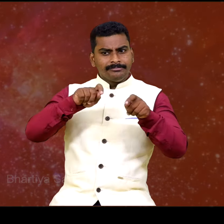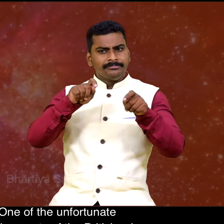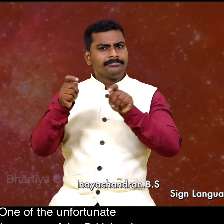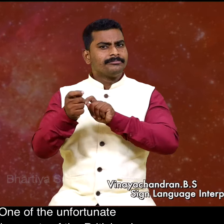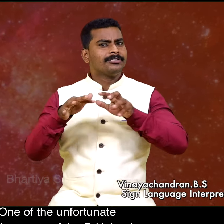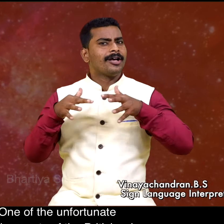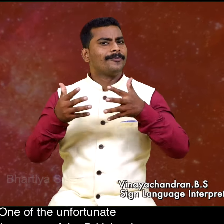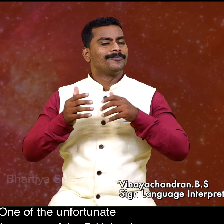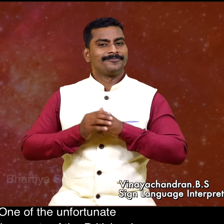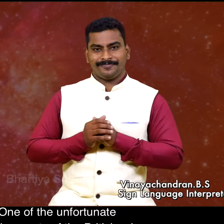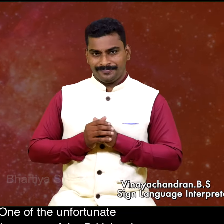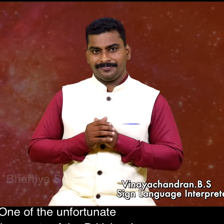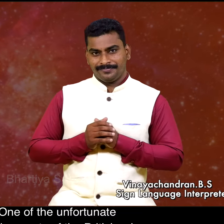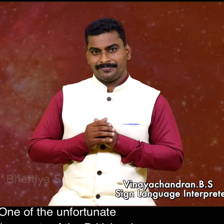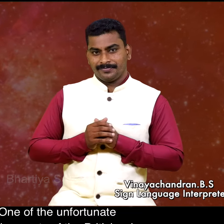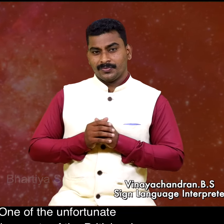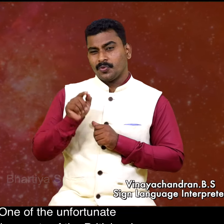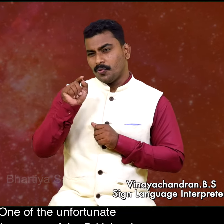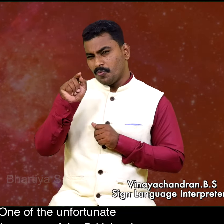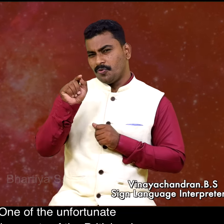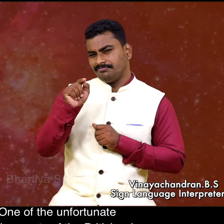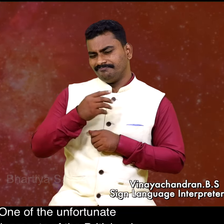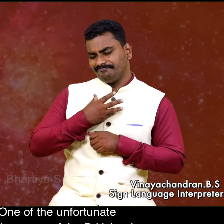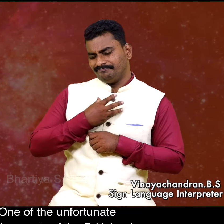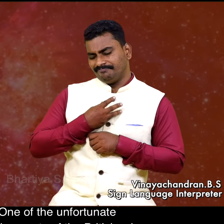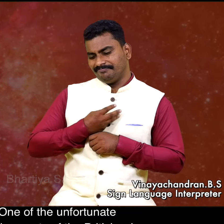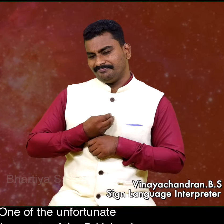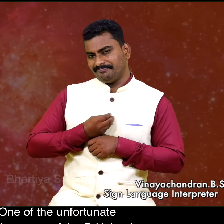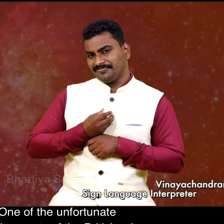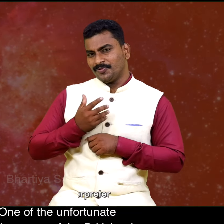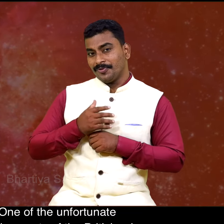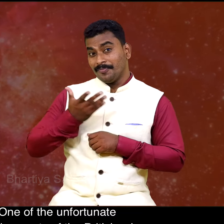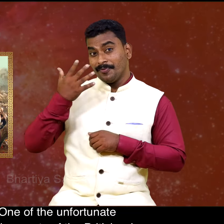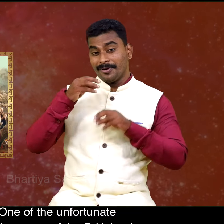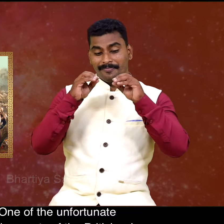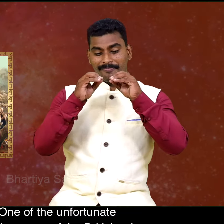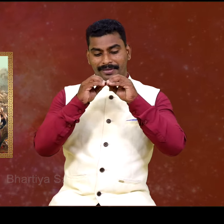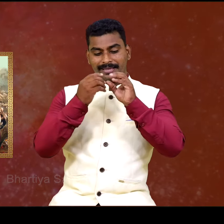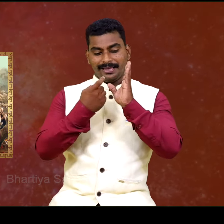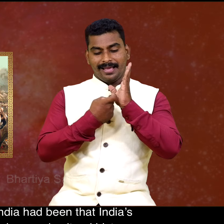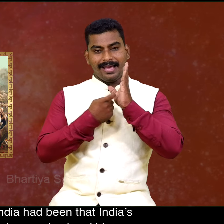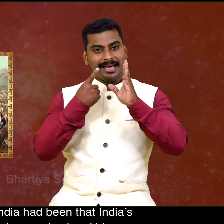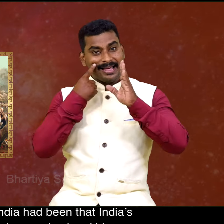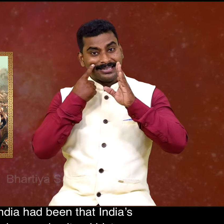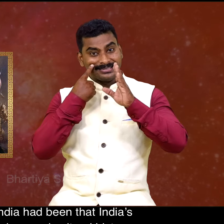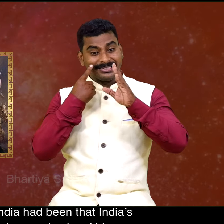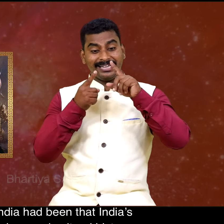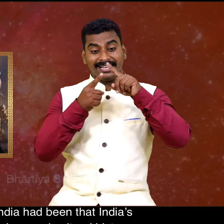One of the unfortunate developments of the British rule in India